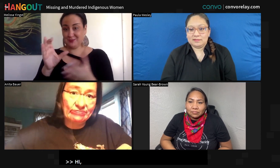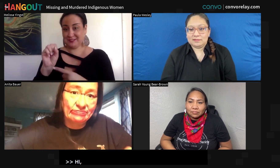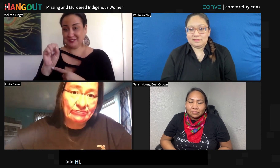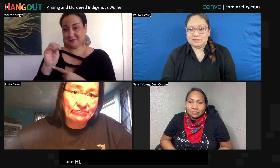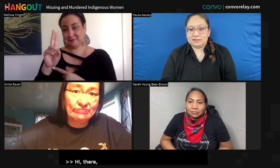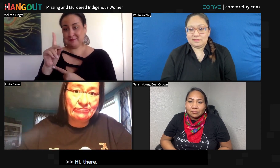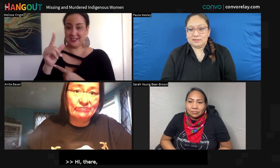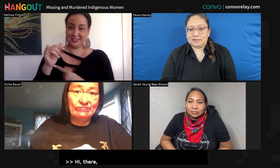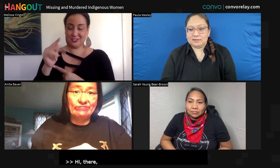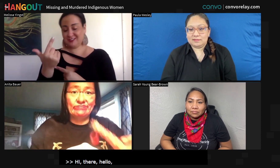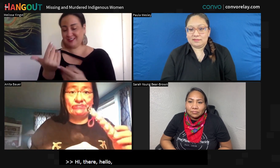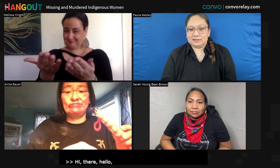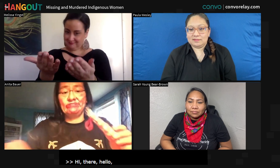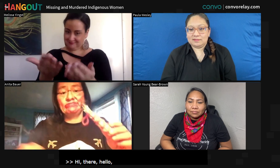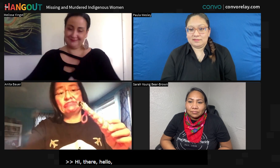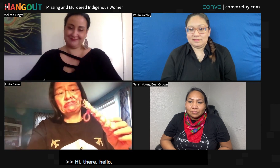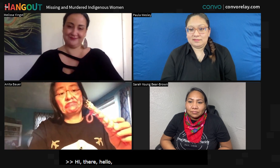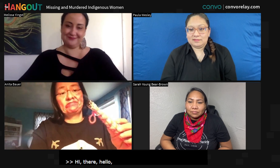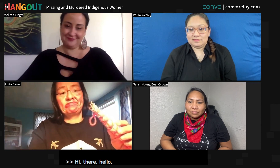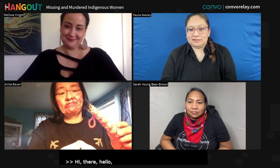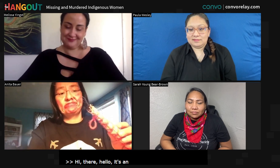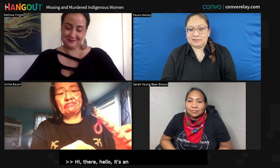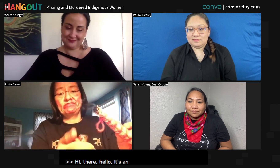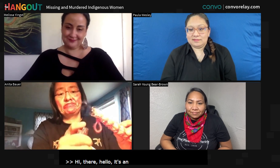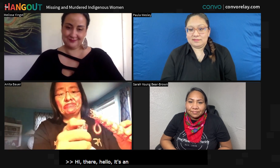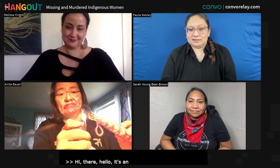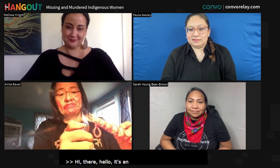with Anita with a smudging.